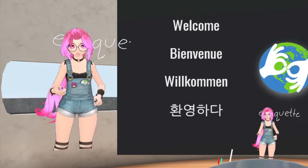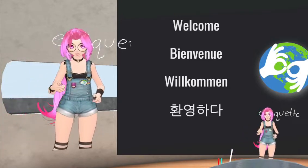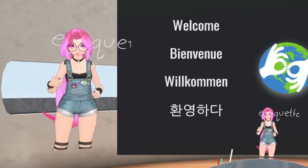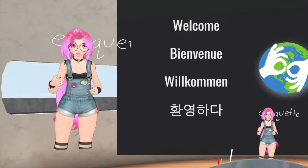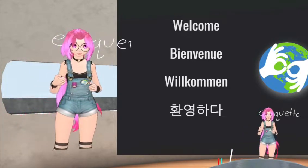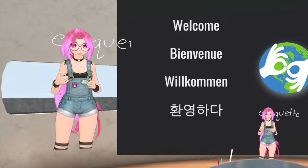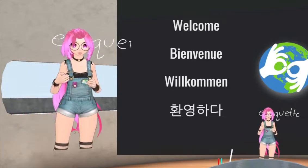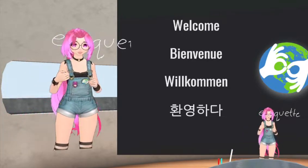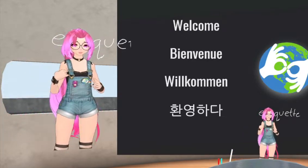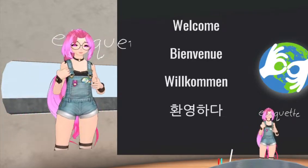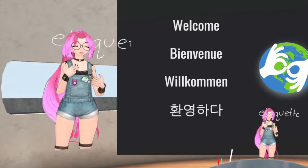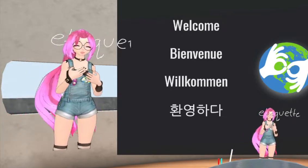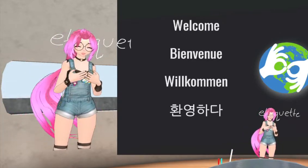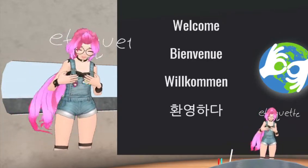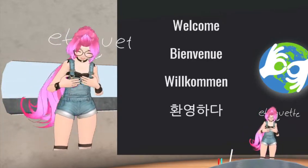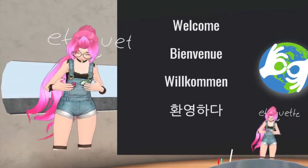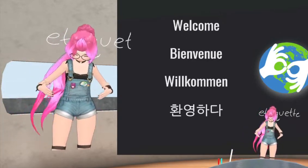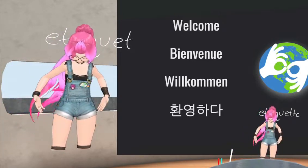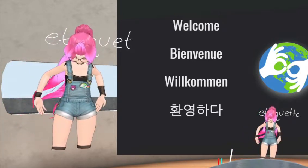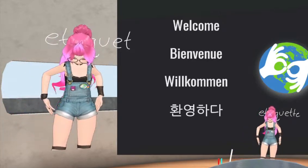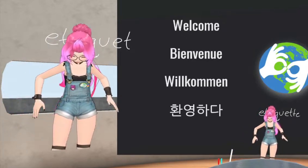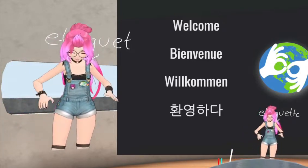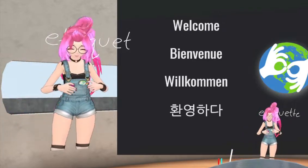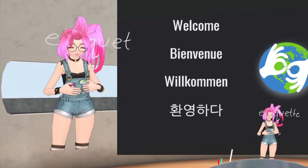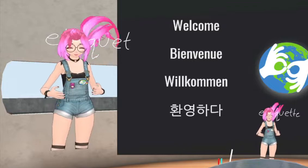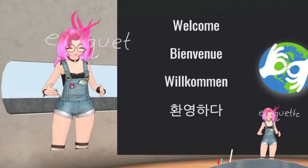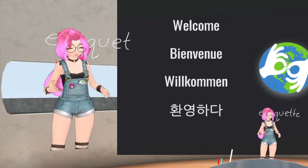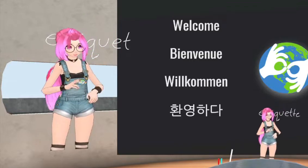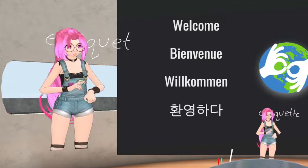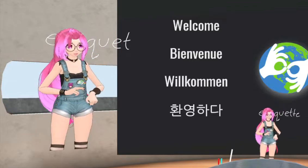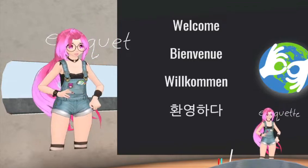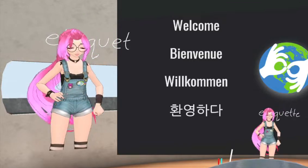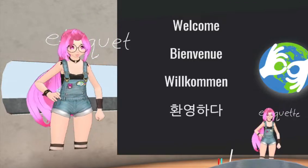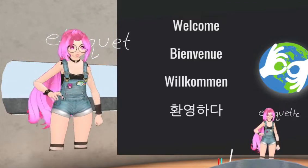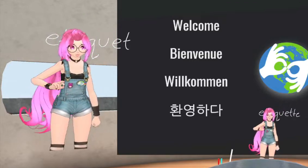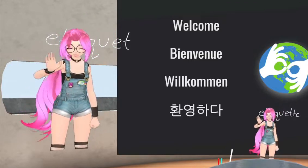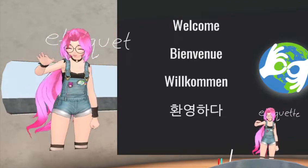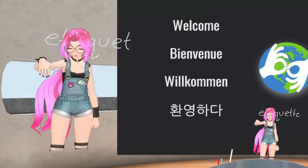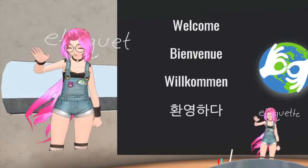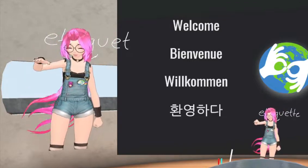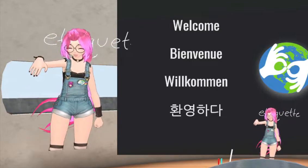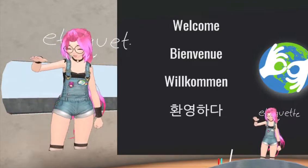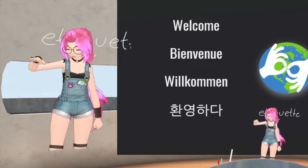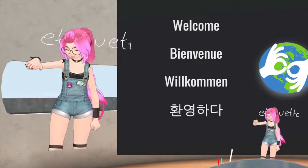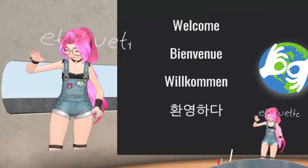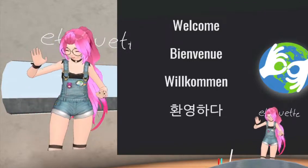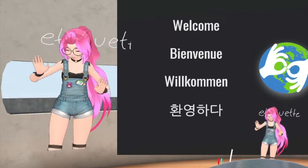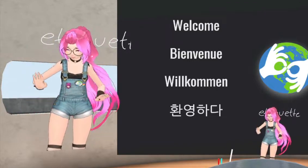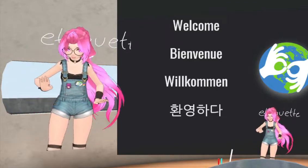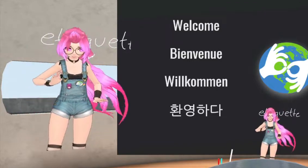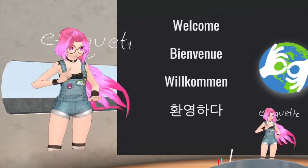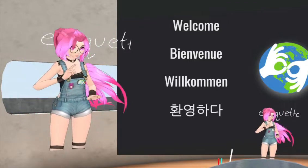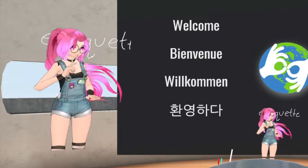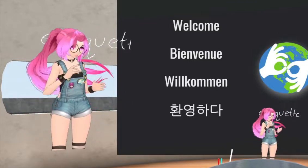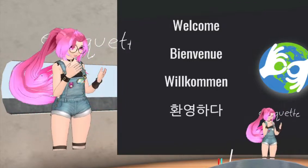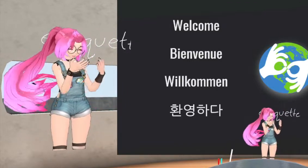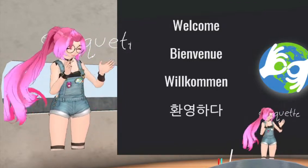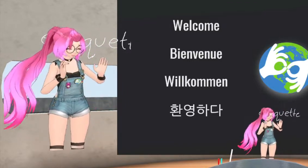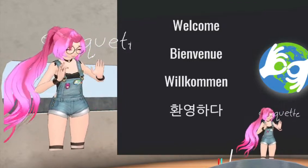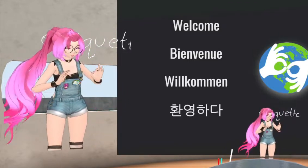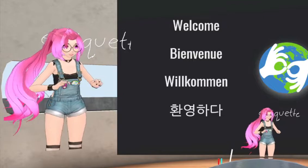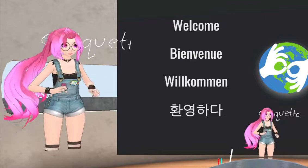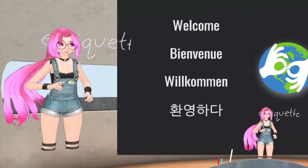Ed a P? Oh, you mean Q? Okay. I'm like, I don't think that's right. And then U, I assume.